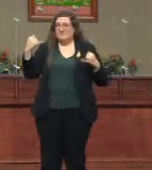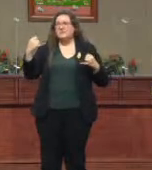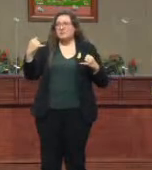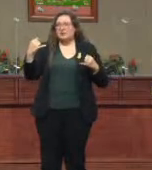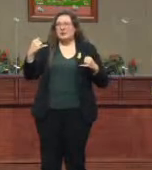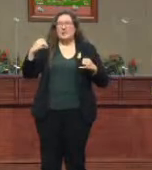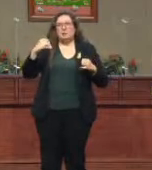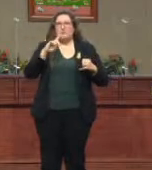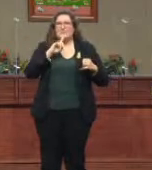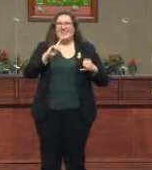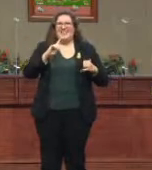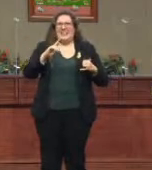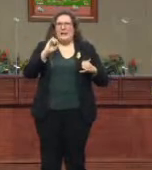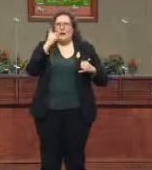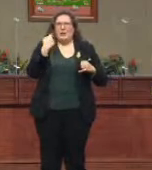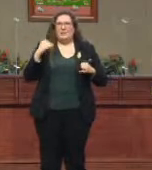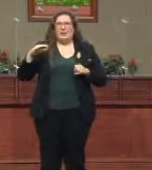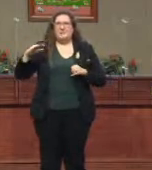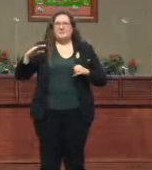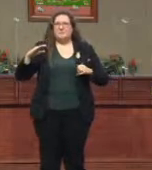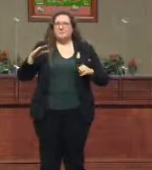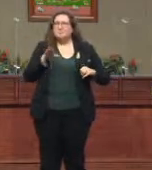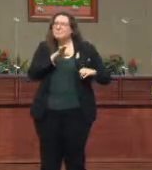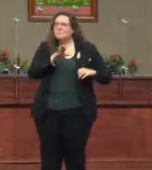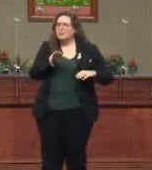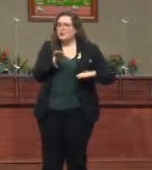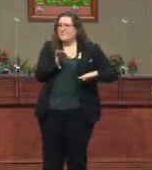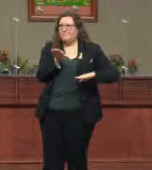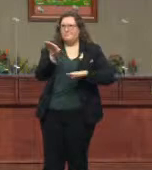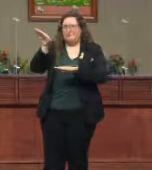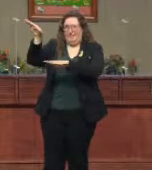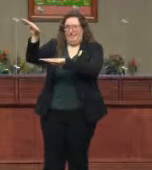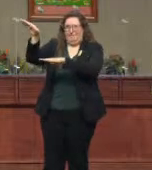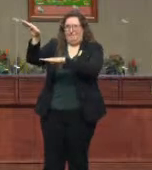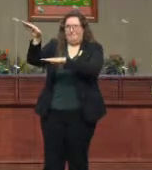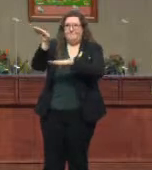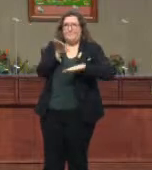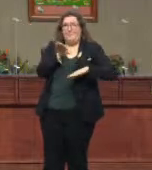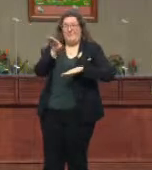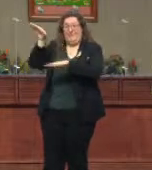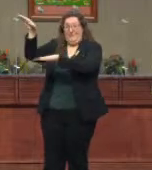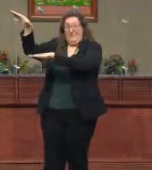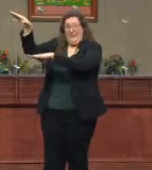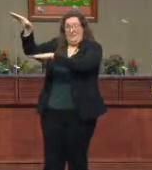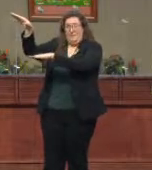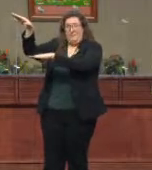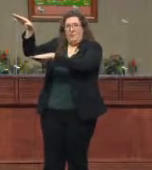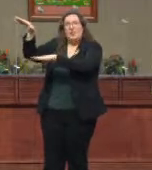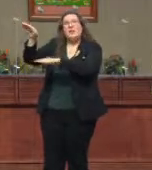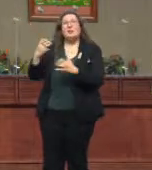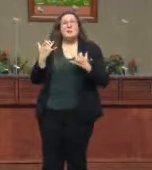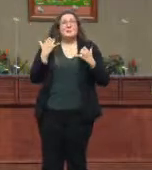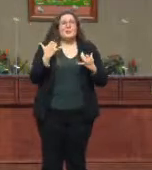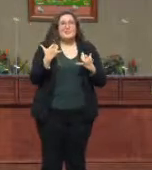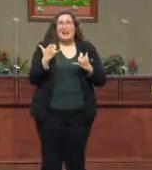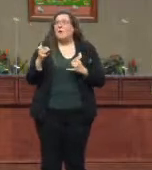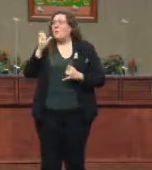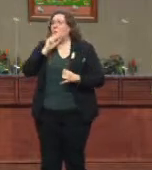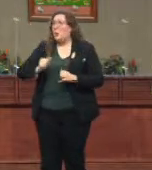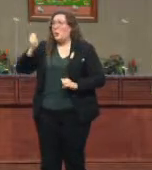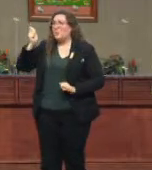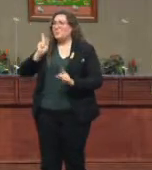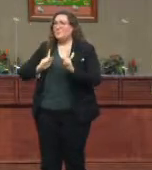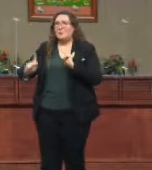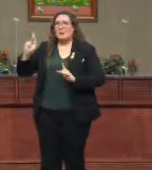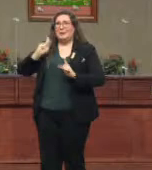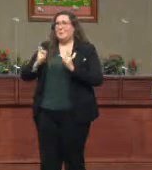other, especially the one in the bottom and the one in the top. So the more that we are reducing in the older segment, the more that is increasing in